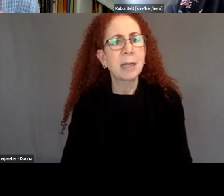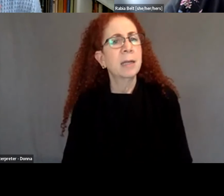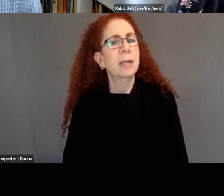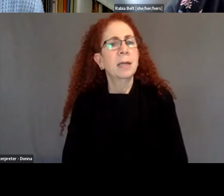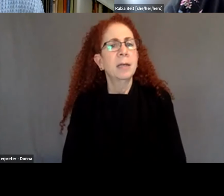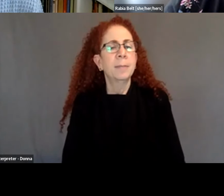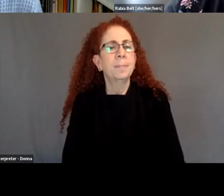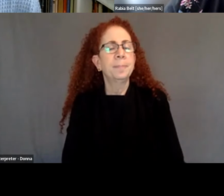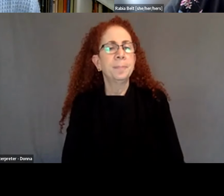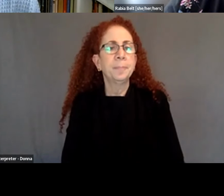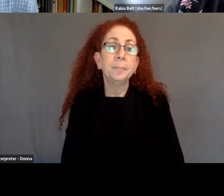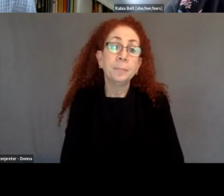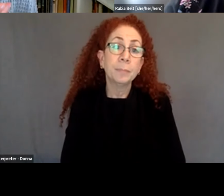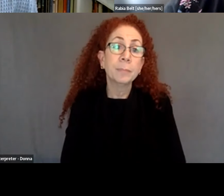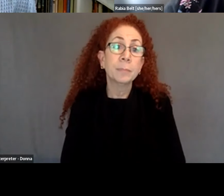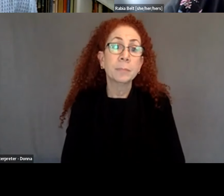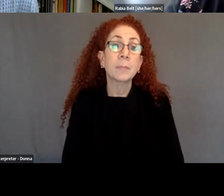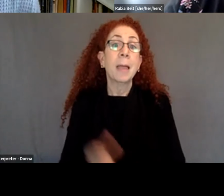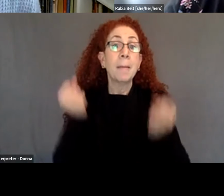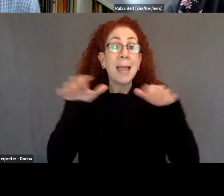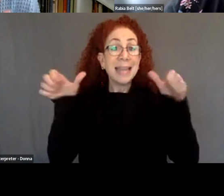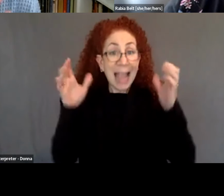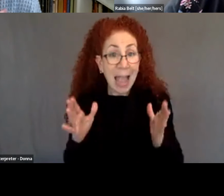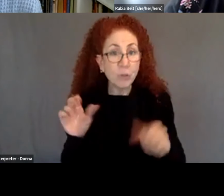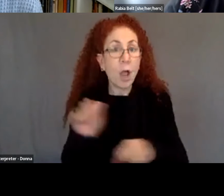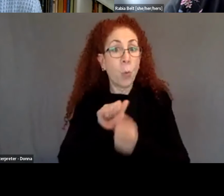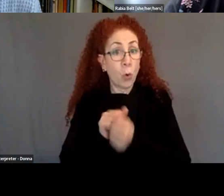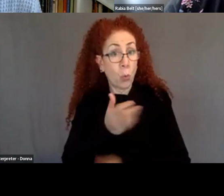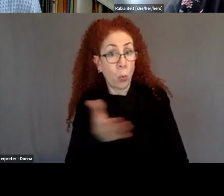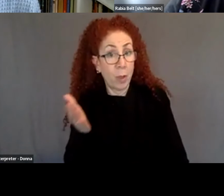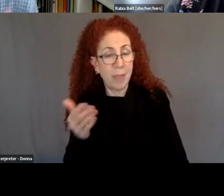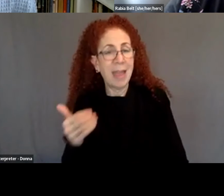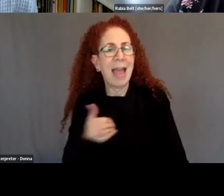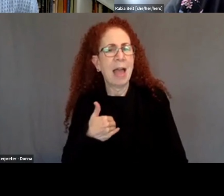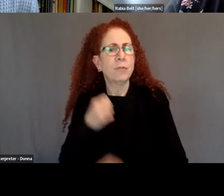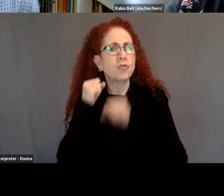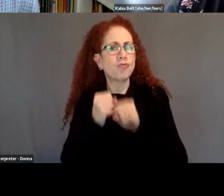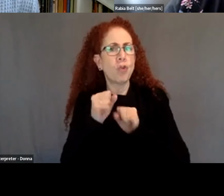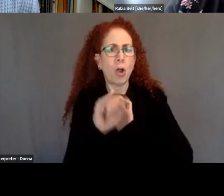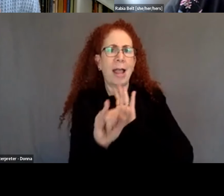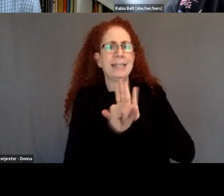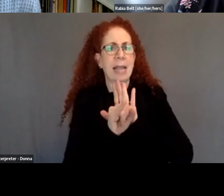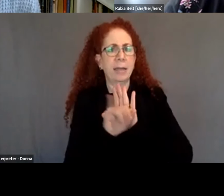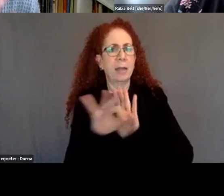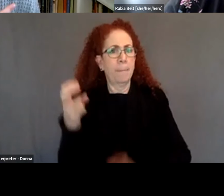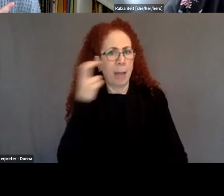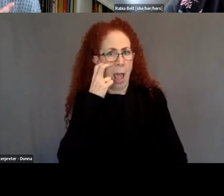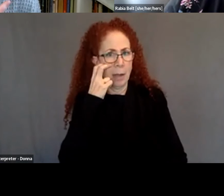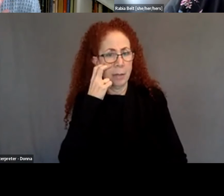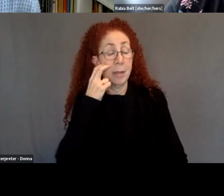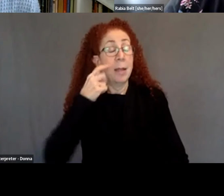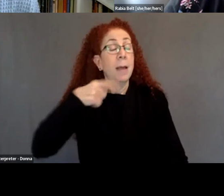a strong, a lot of the actors that I'm working with, there's a strong identity of being blind, and there's also